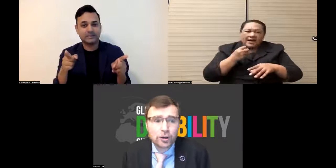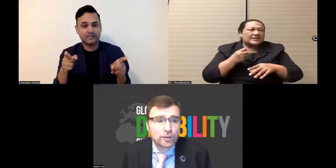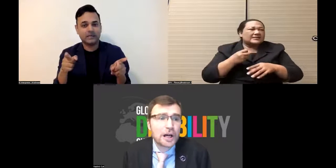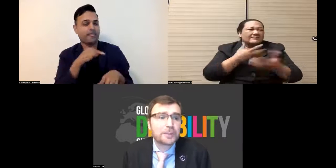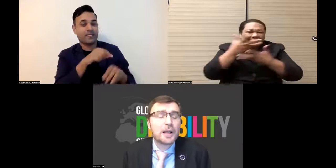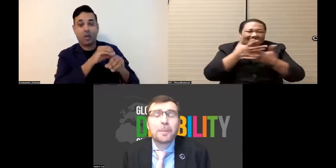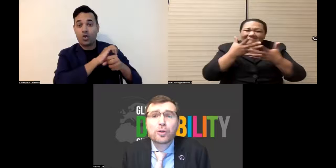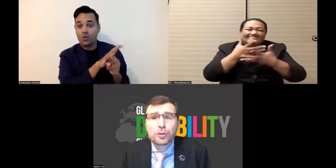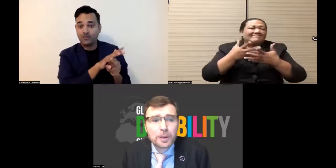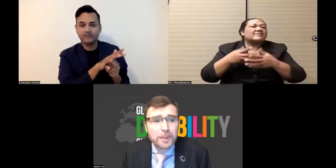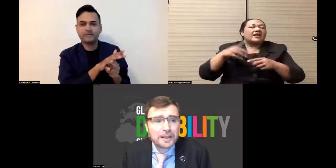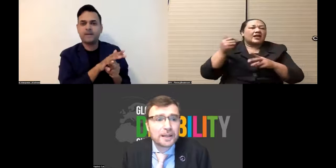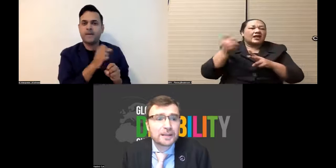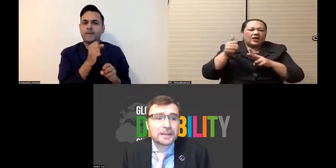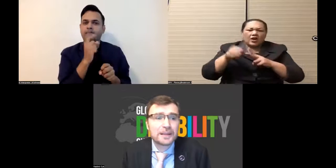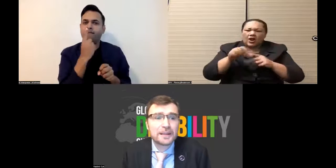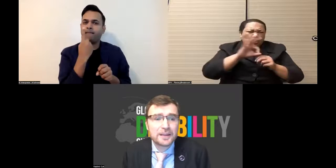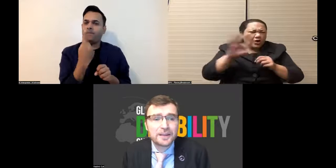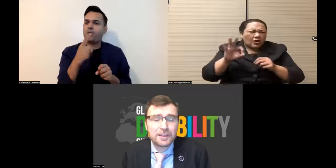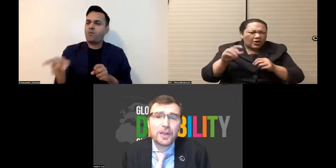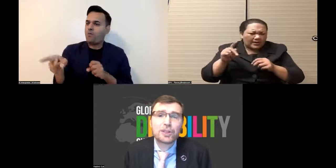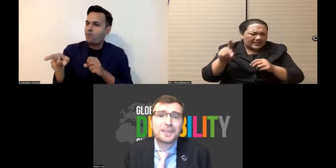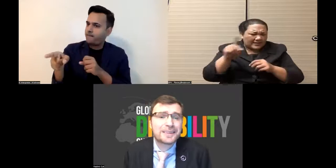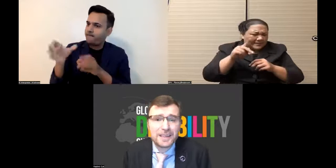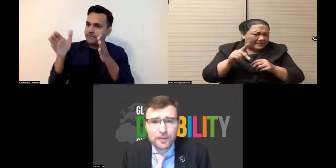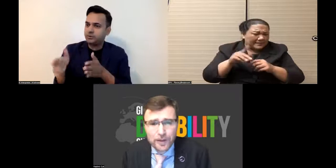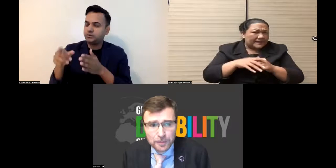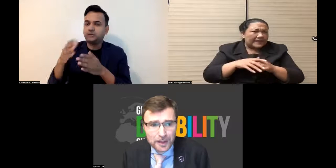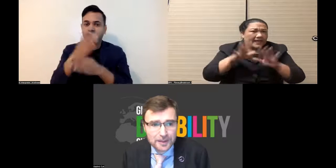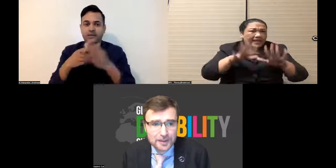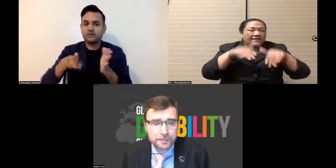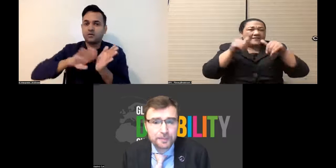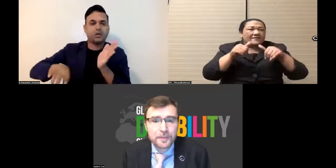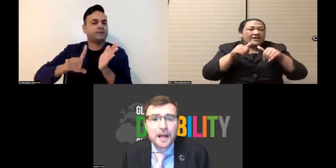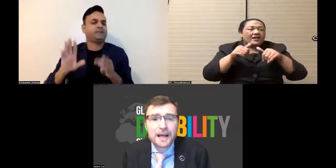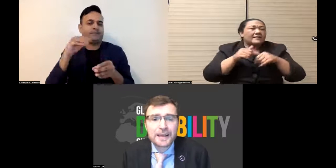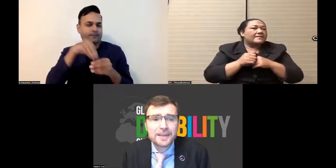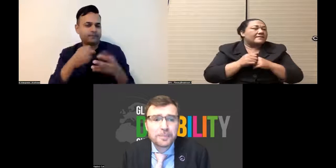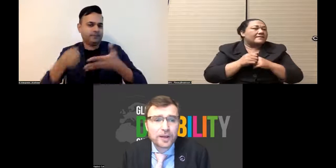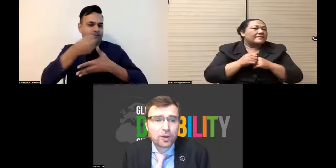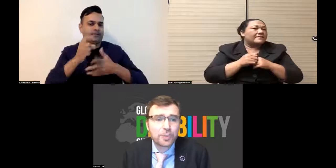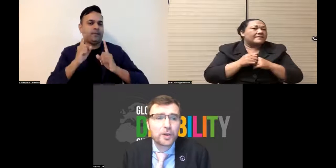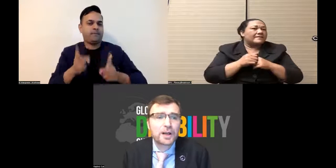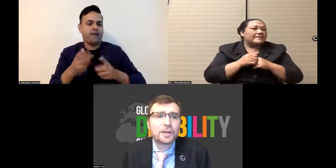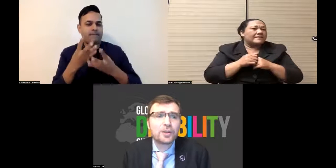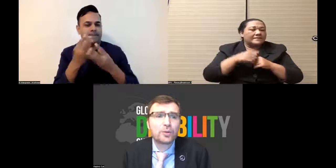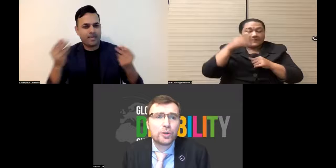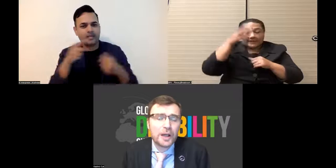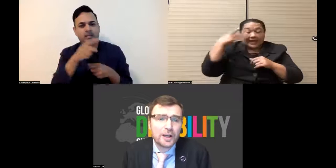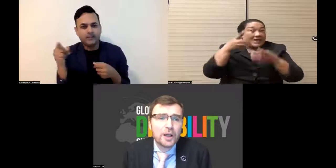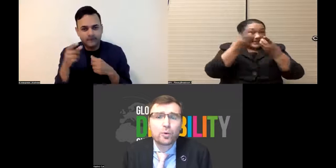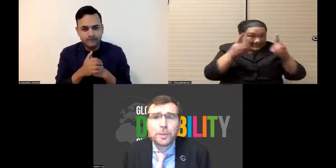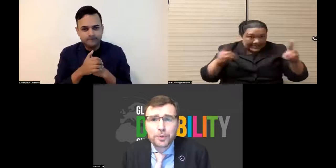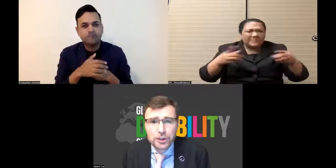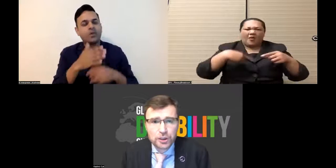and out of jobs, but also reminded us that discrimination is still very present. Against this backdrop, we are gathering